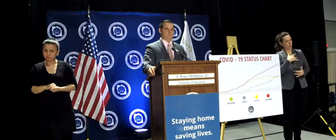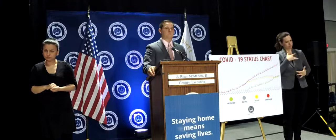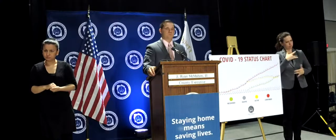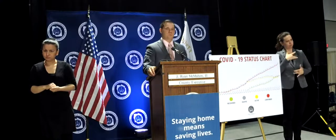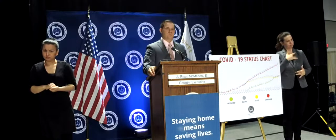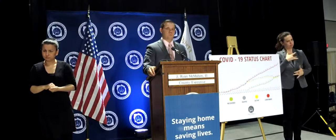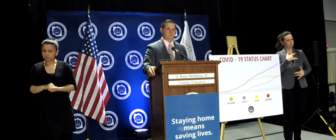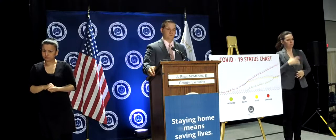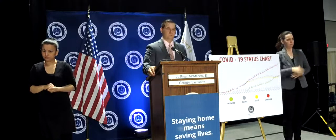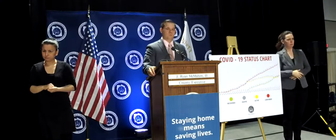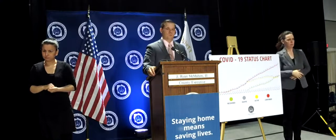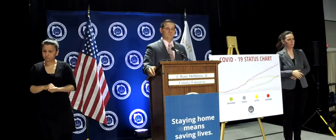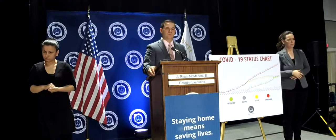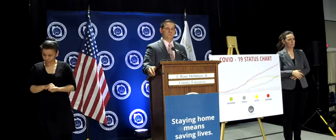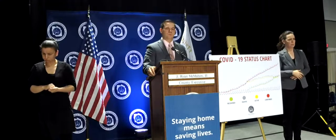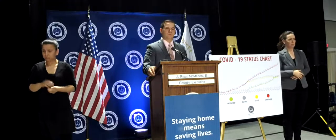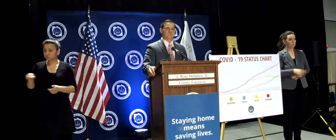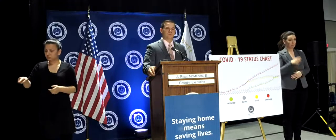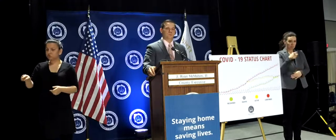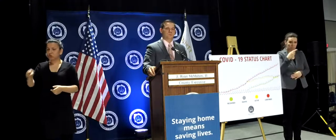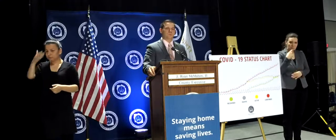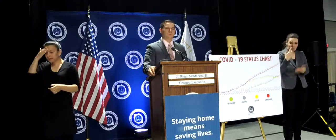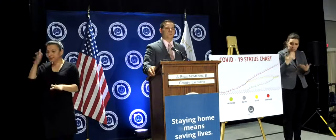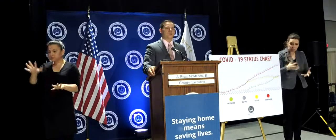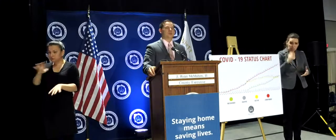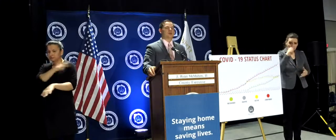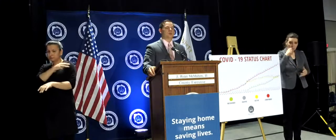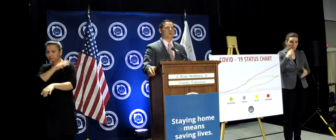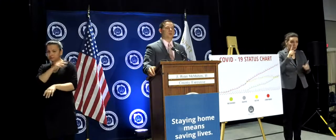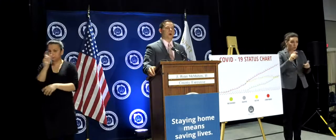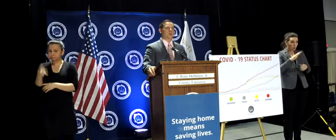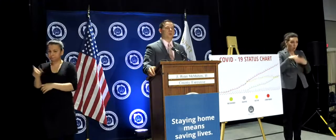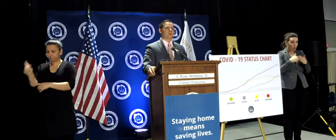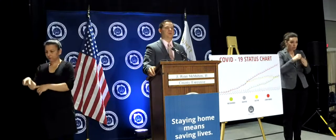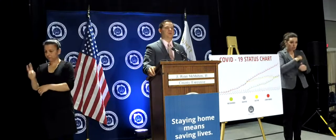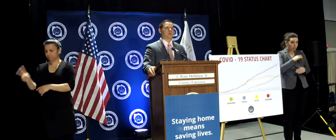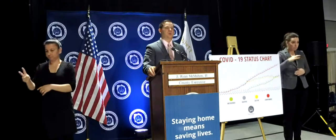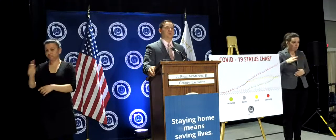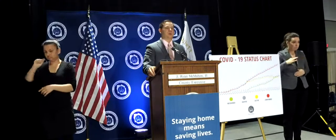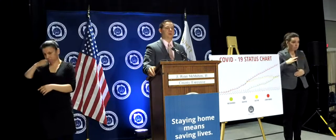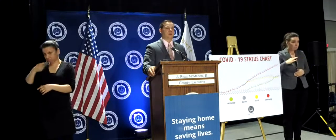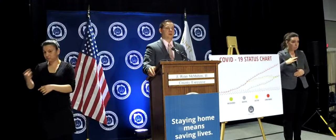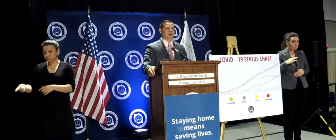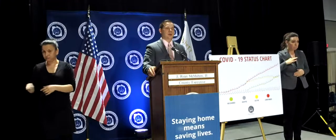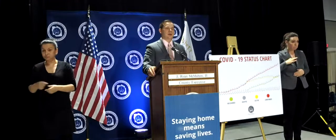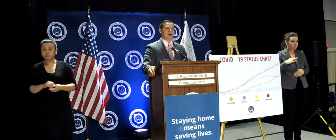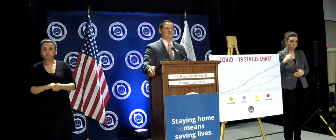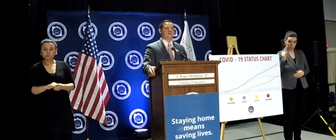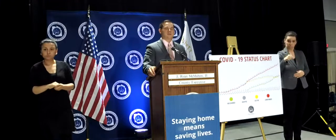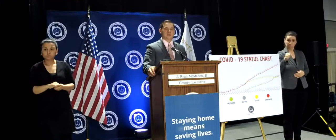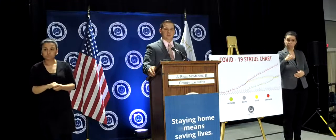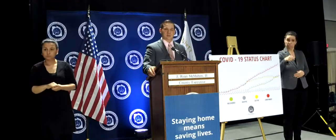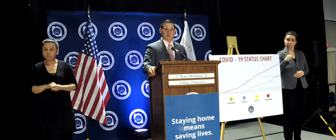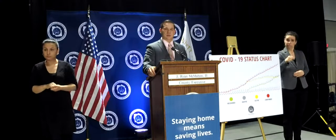Correct. employees. And so will this not be open to the public? It's open to the public, but there's going to be a emphasis